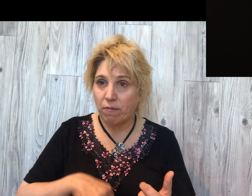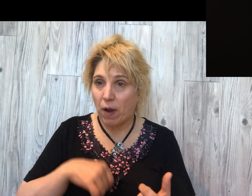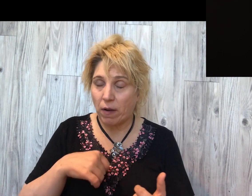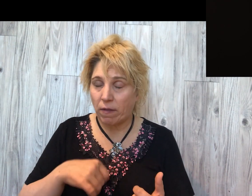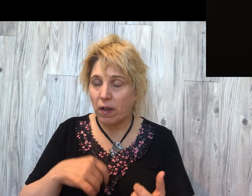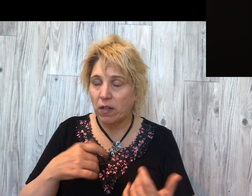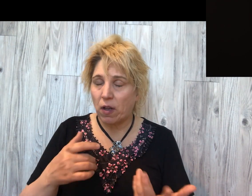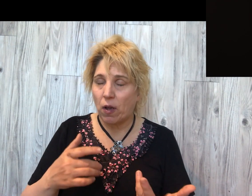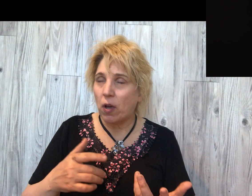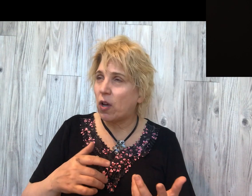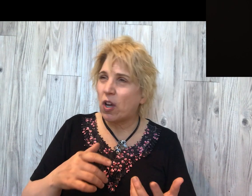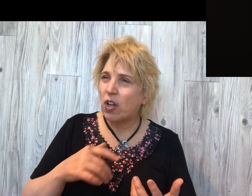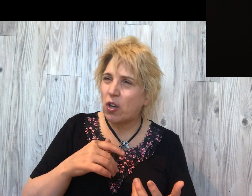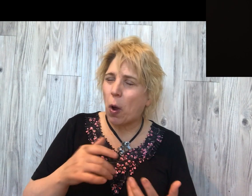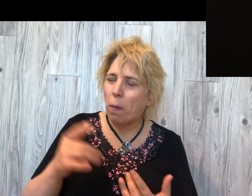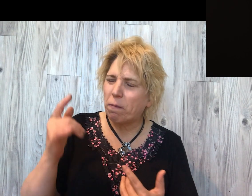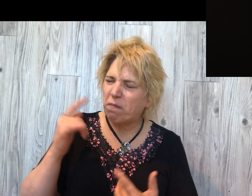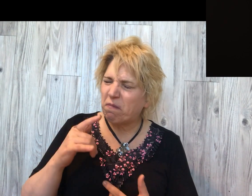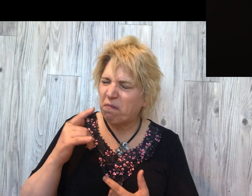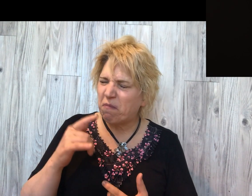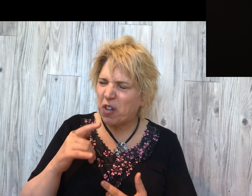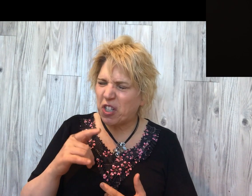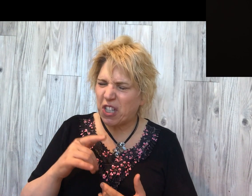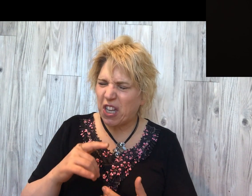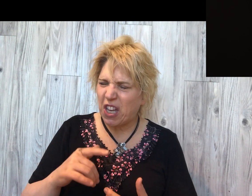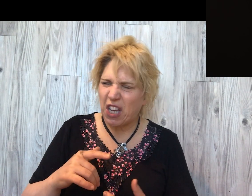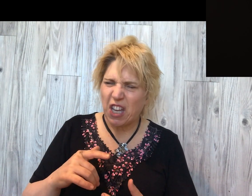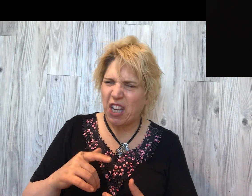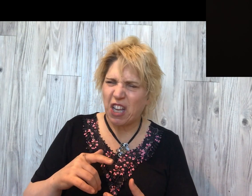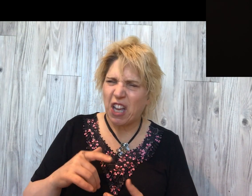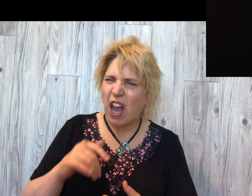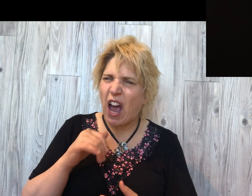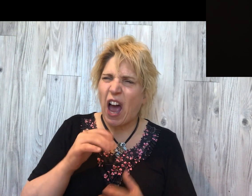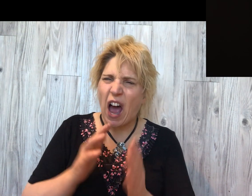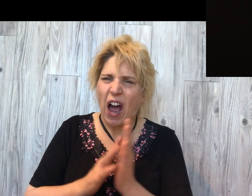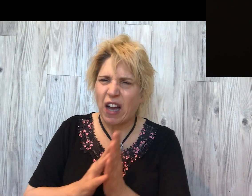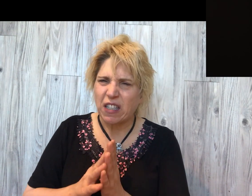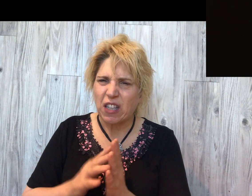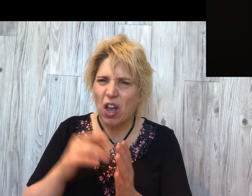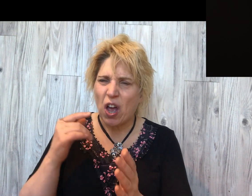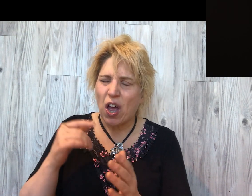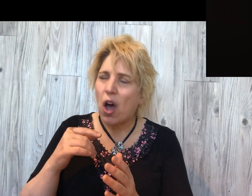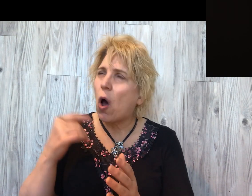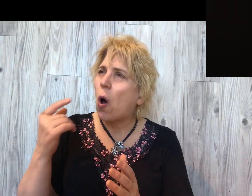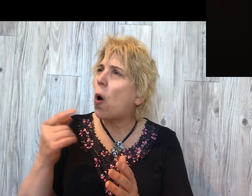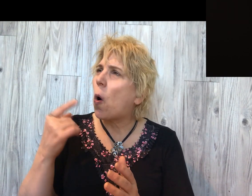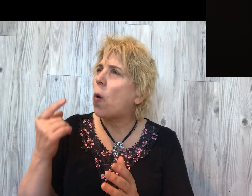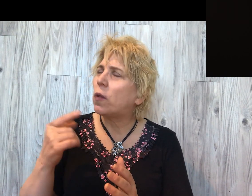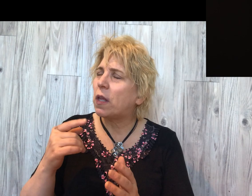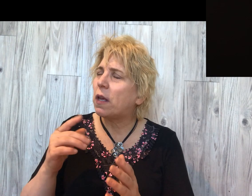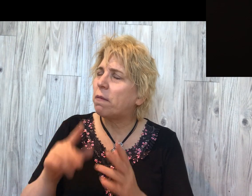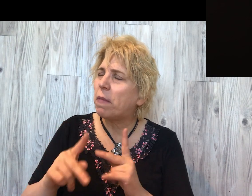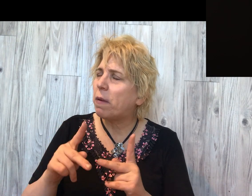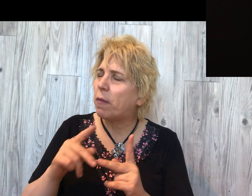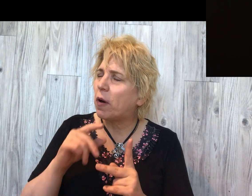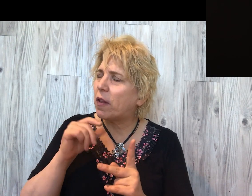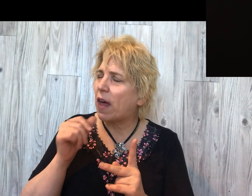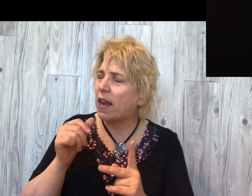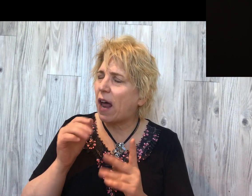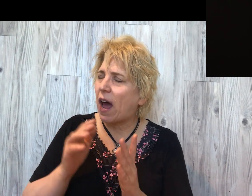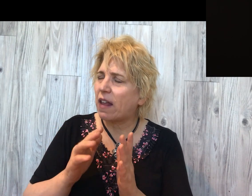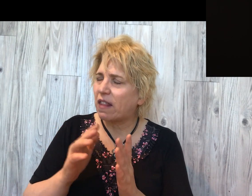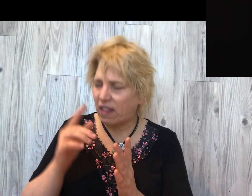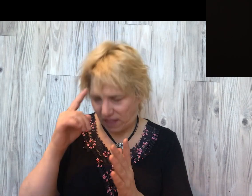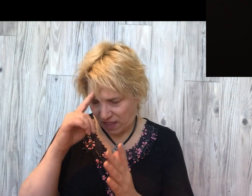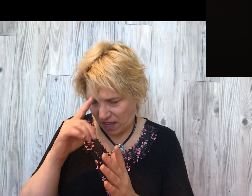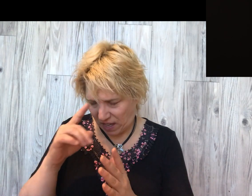story, don't miss out on mercy because you think you don't need it. We all do. Mercy only comes to those who know they don't deserve it,